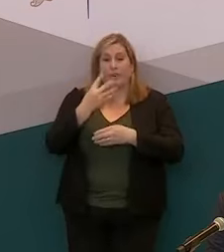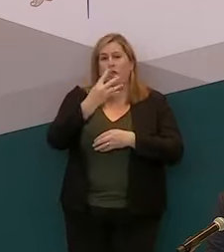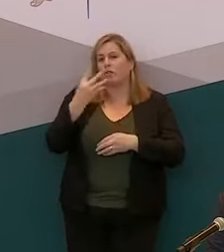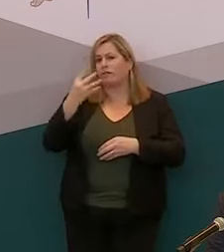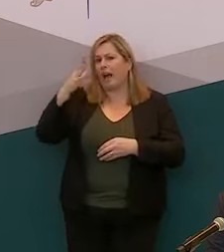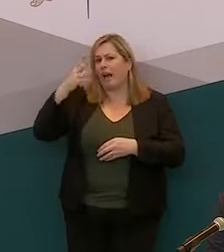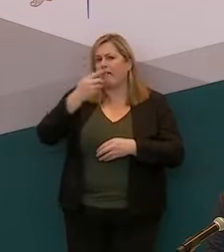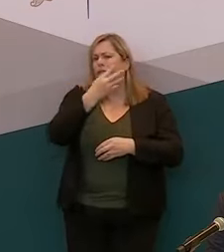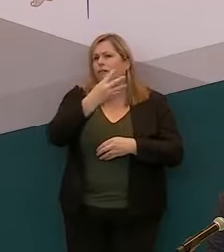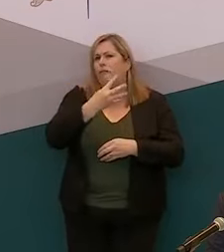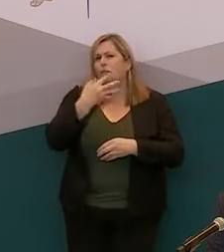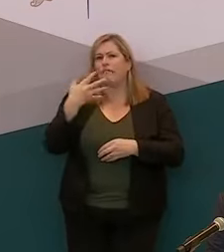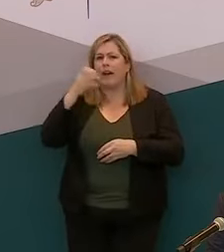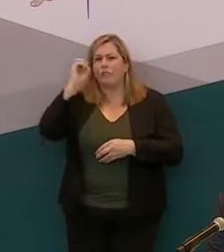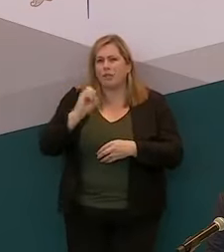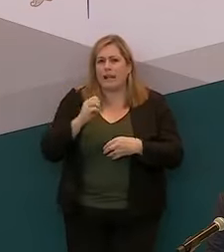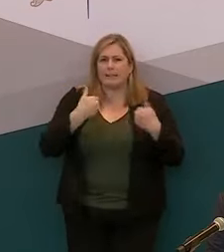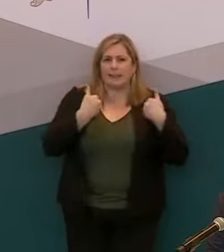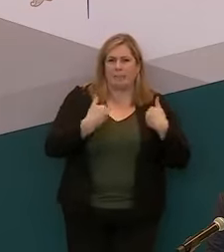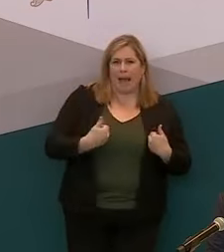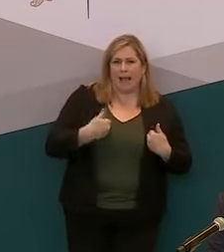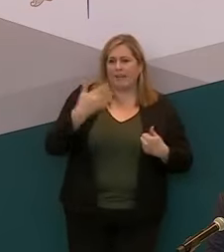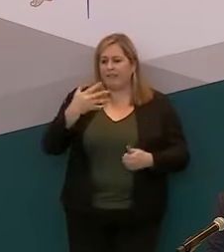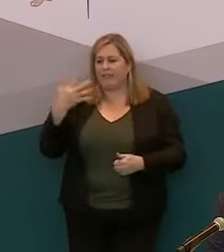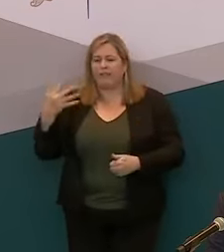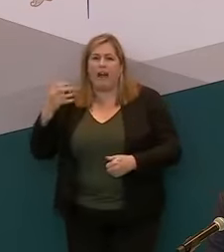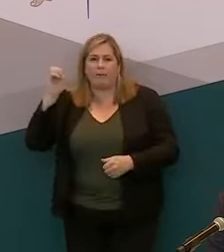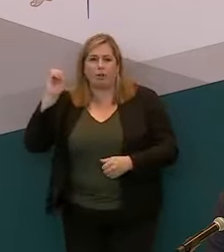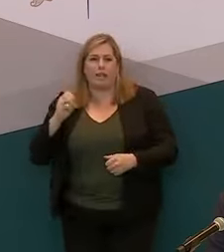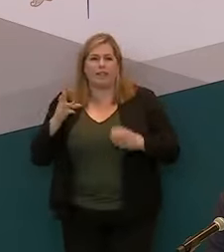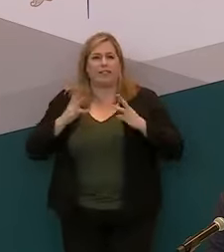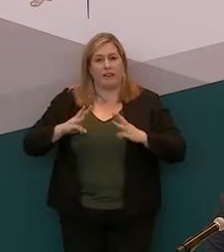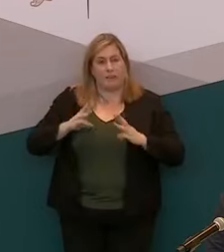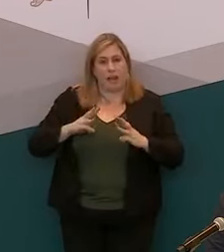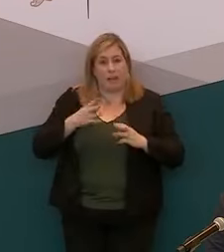45% of which were male, 55% female. Just over